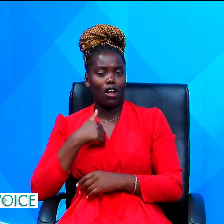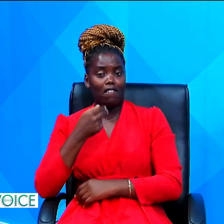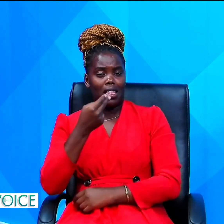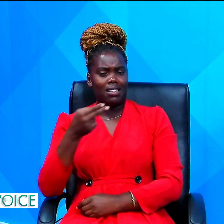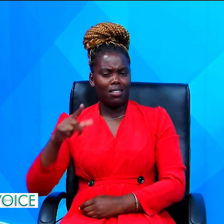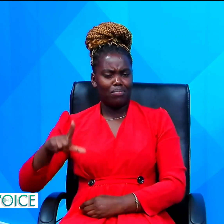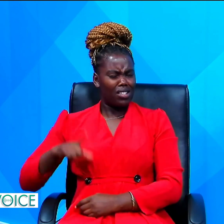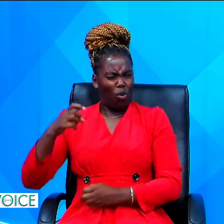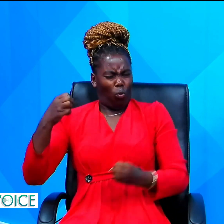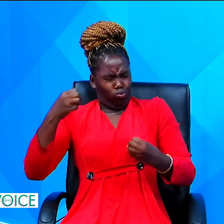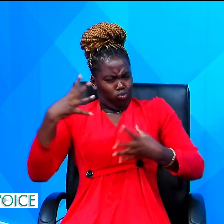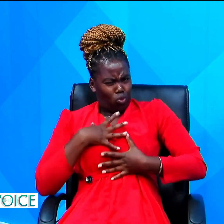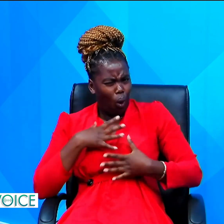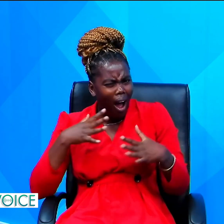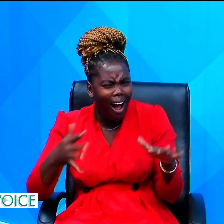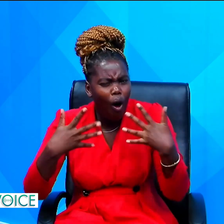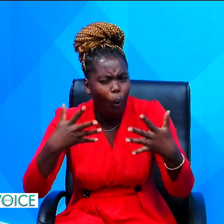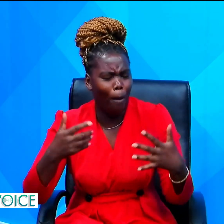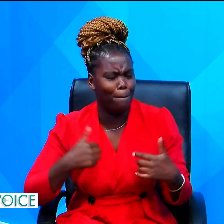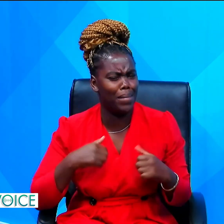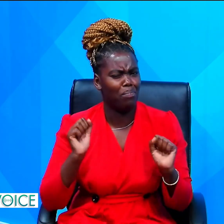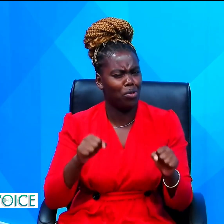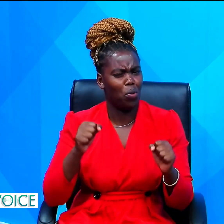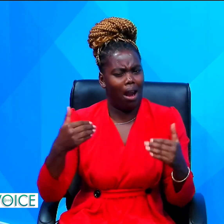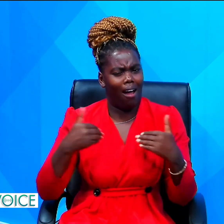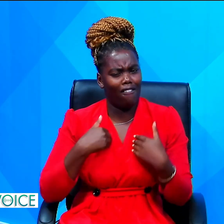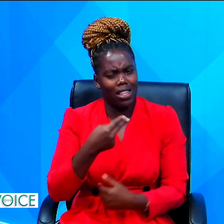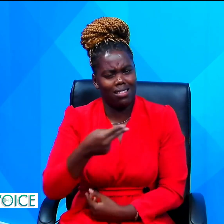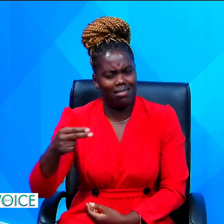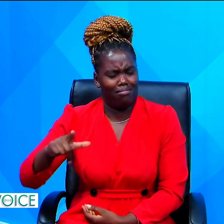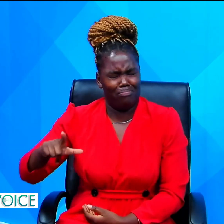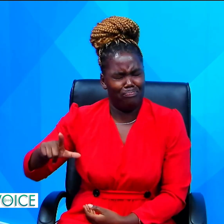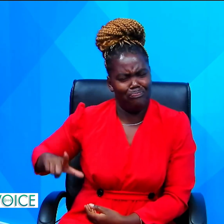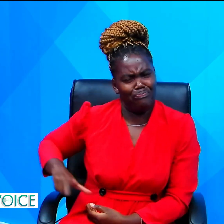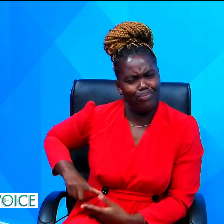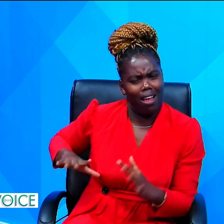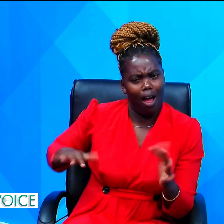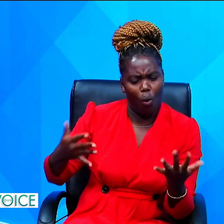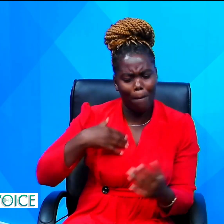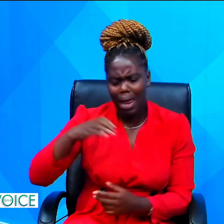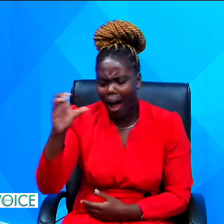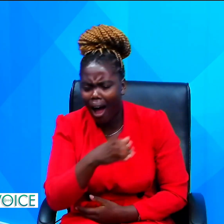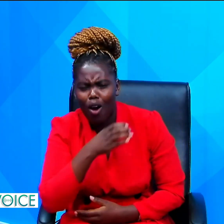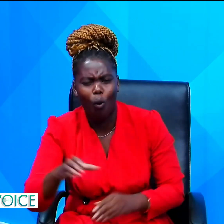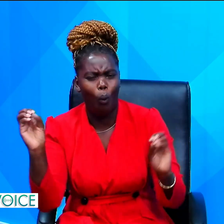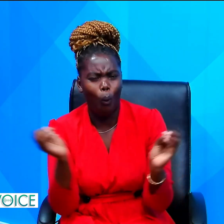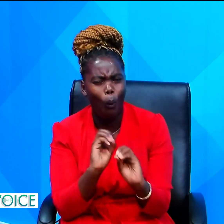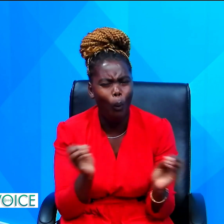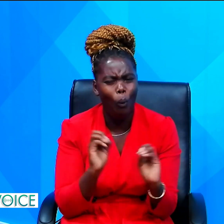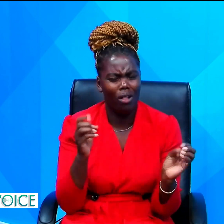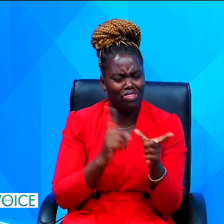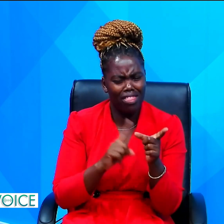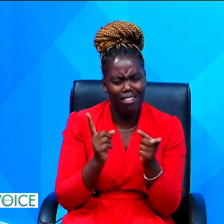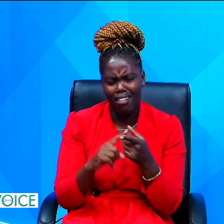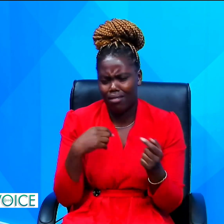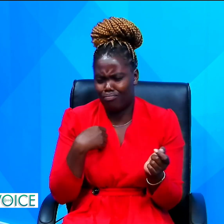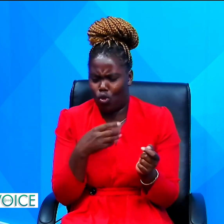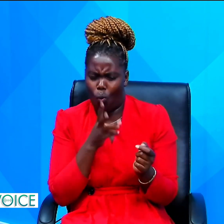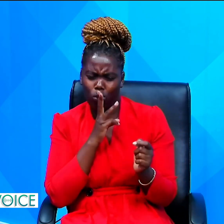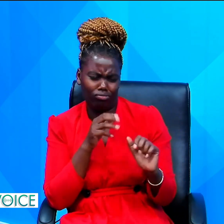and it was shocking that she found out she had hepatitis. So she was concerned because she wasn't